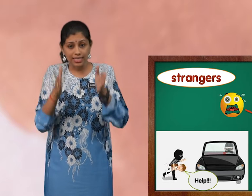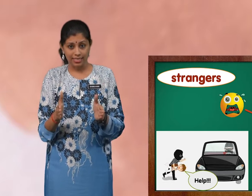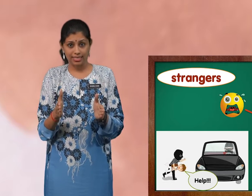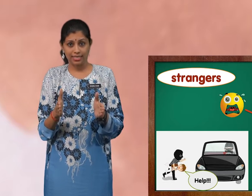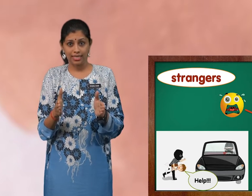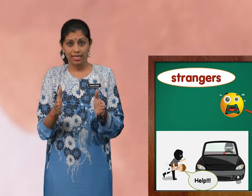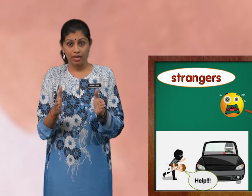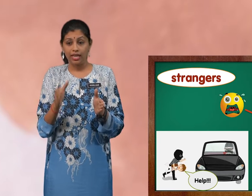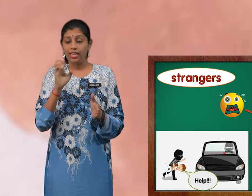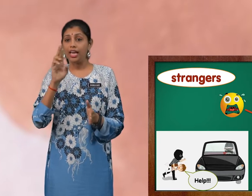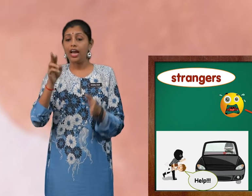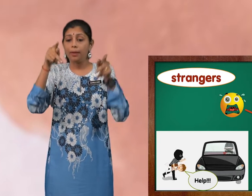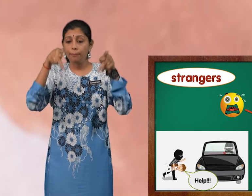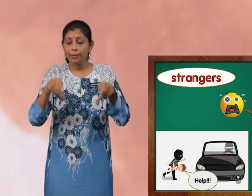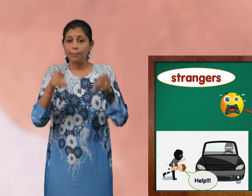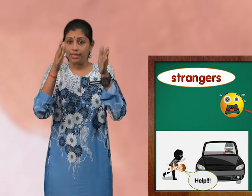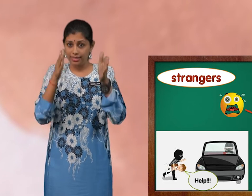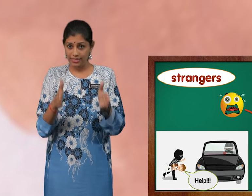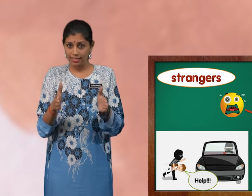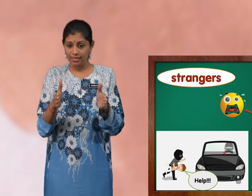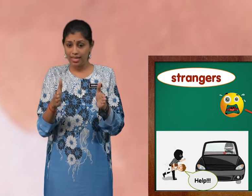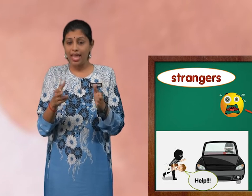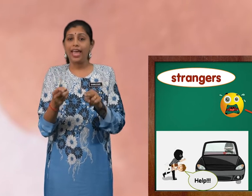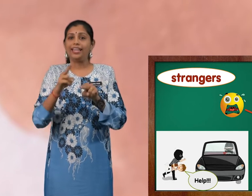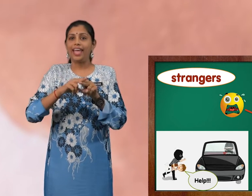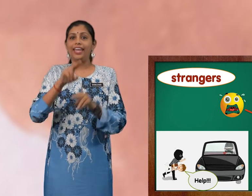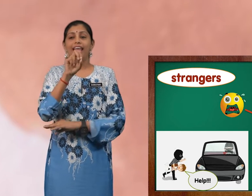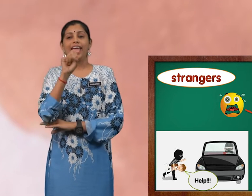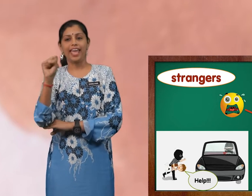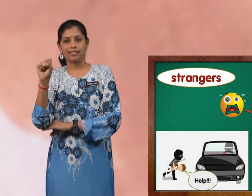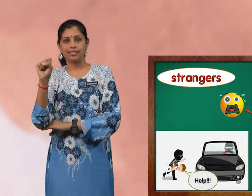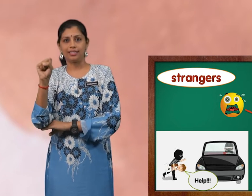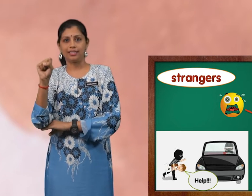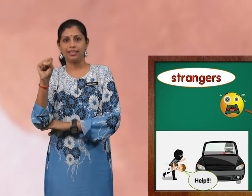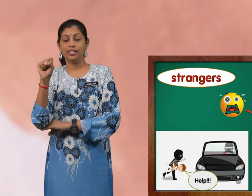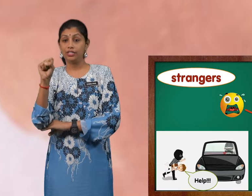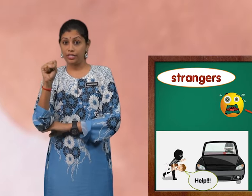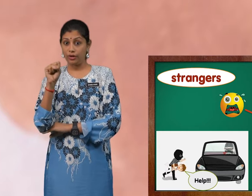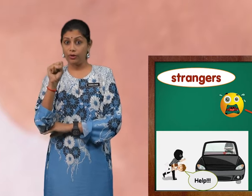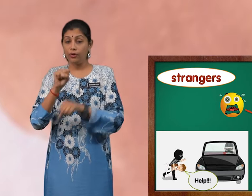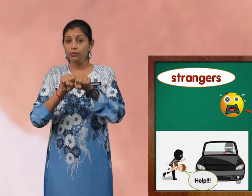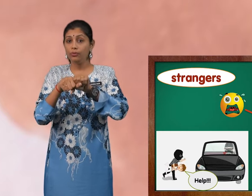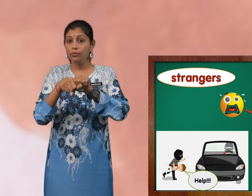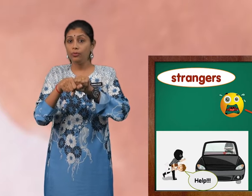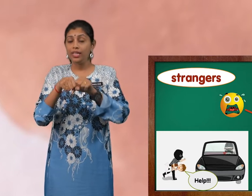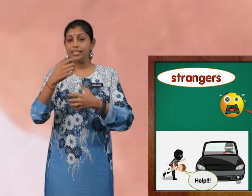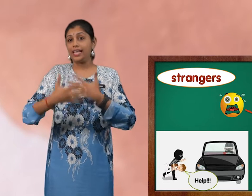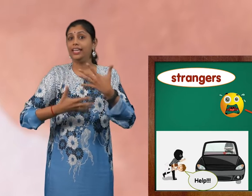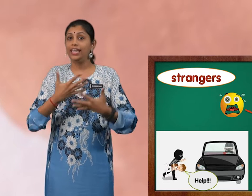is this, E-R people, this. And add S. So, the sign